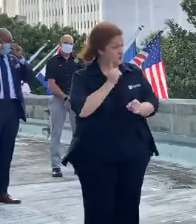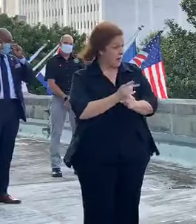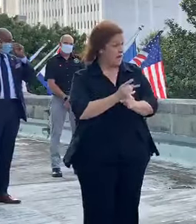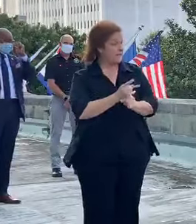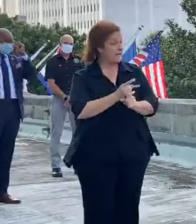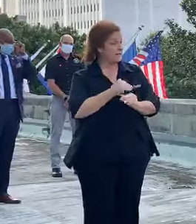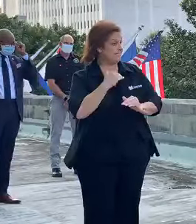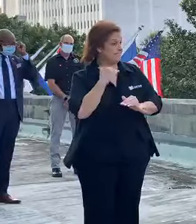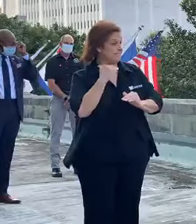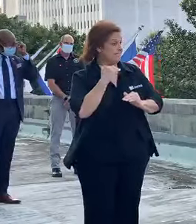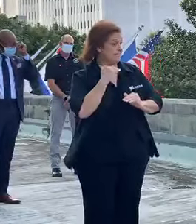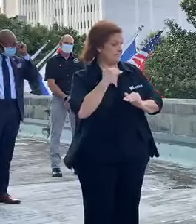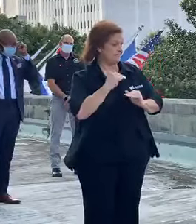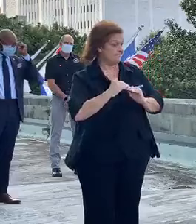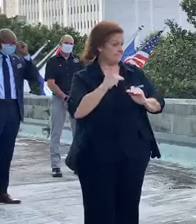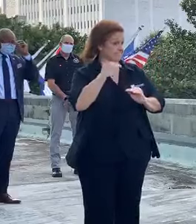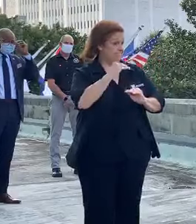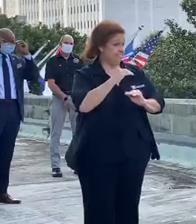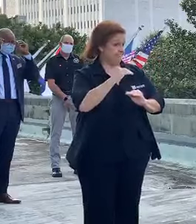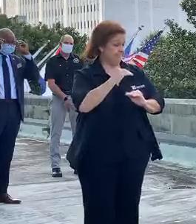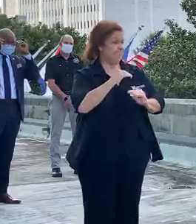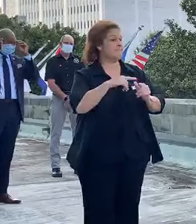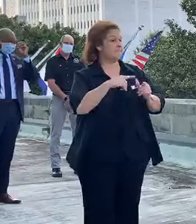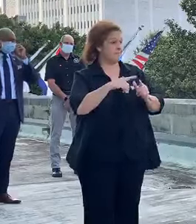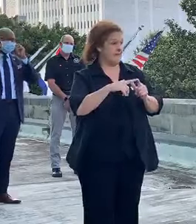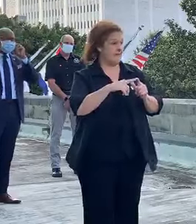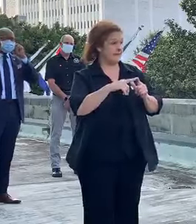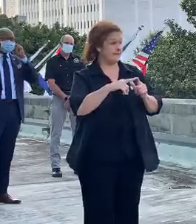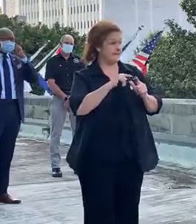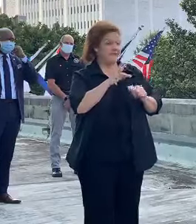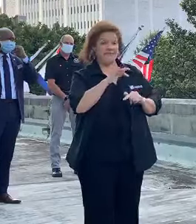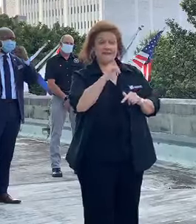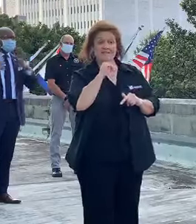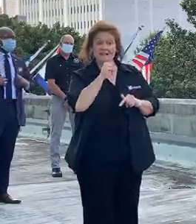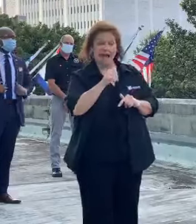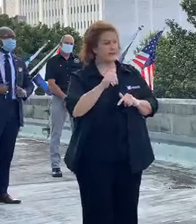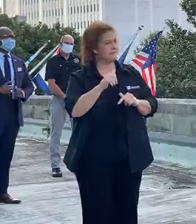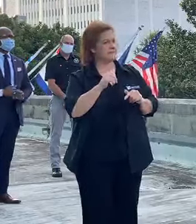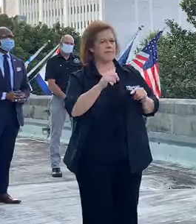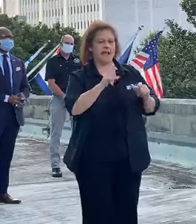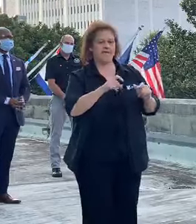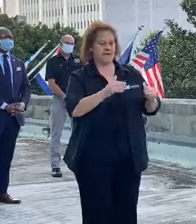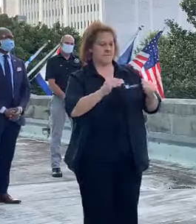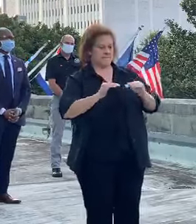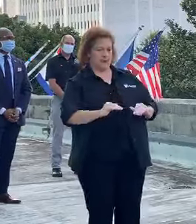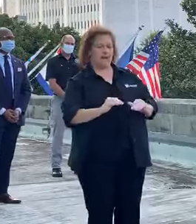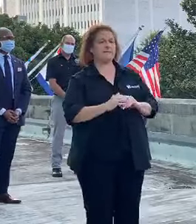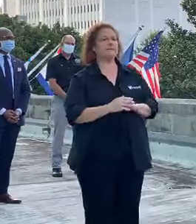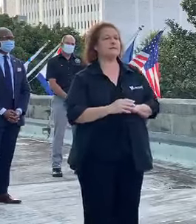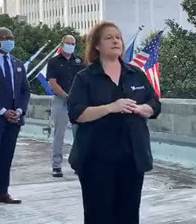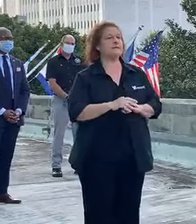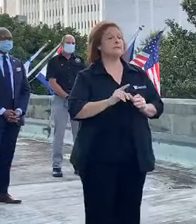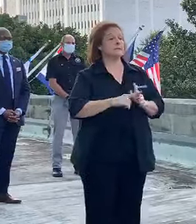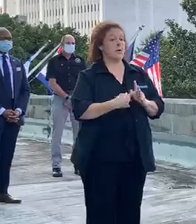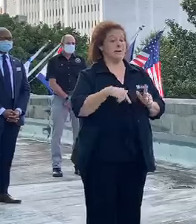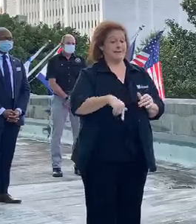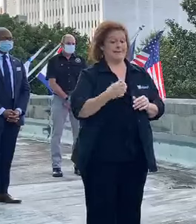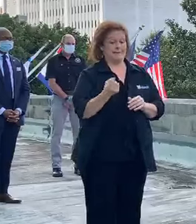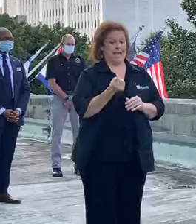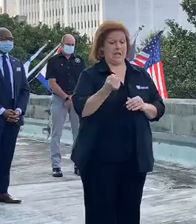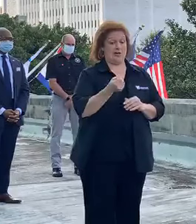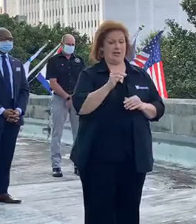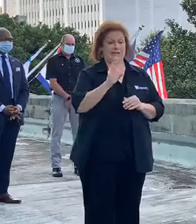direction, we'll turn off that faucet. But we're moving forward this Saturday starting at